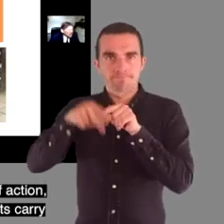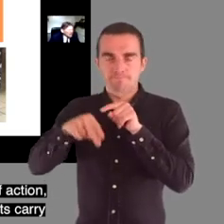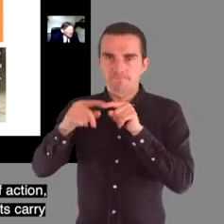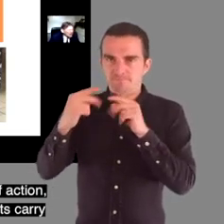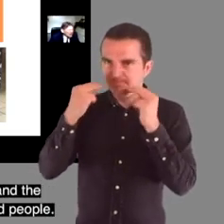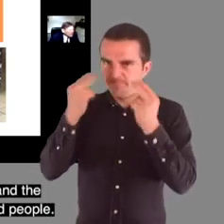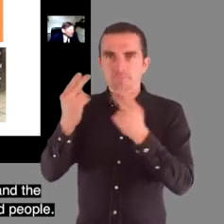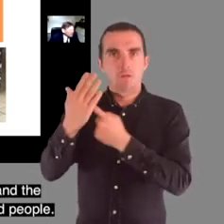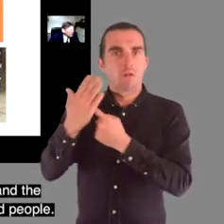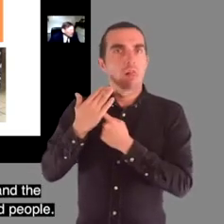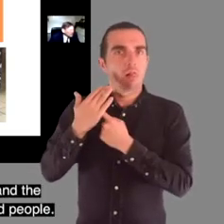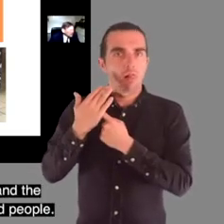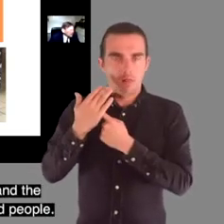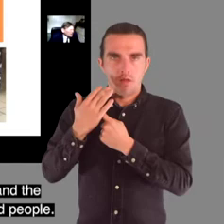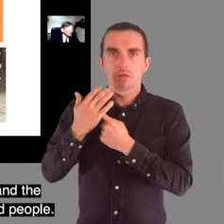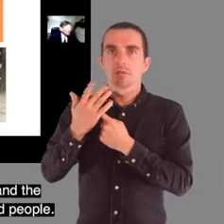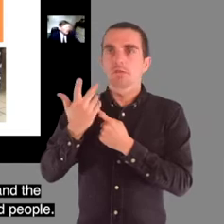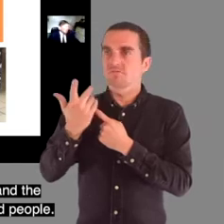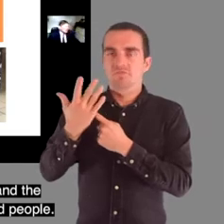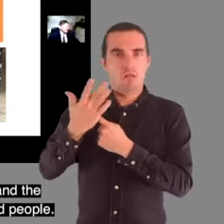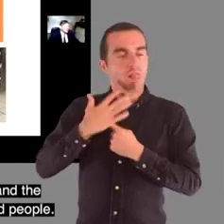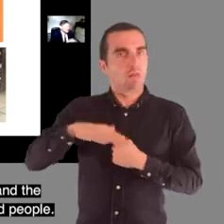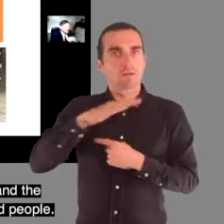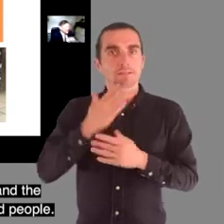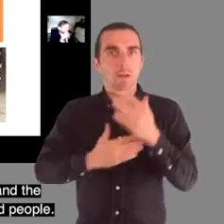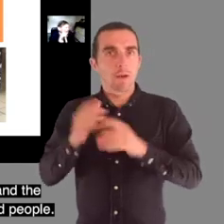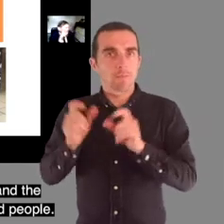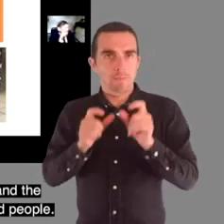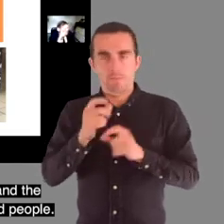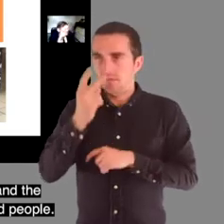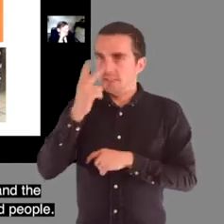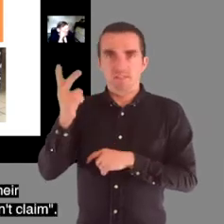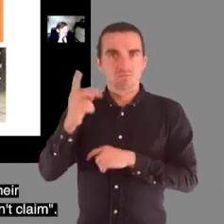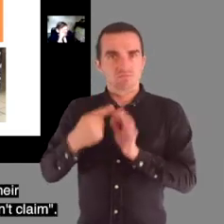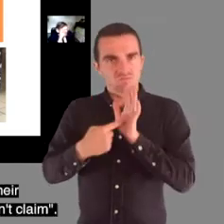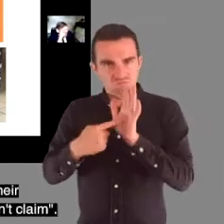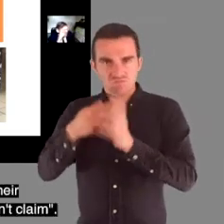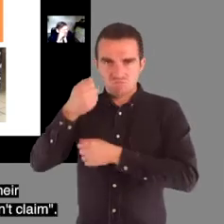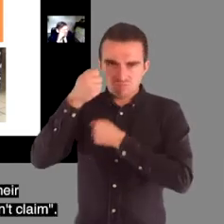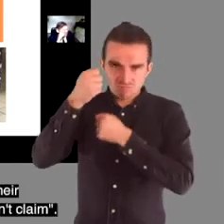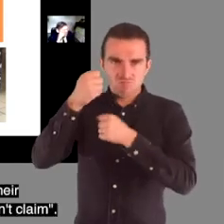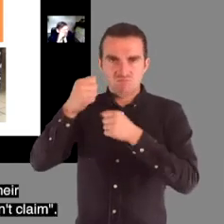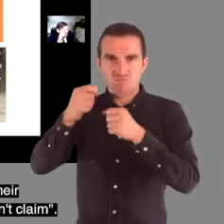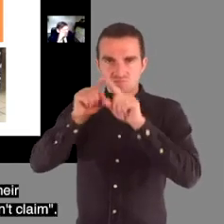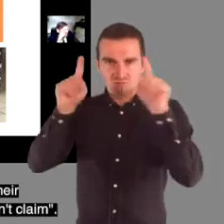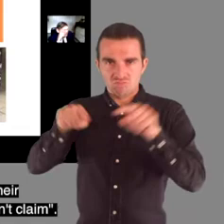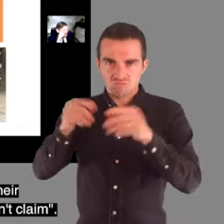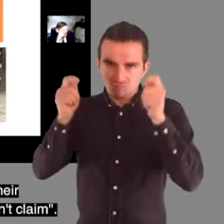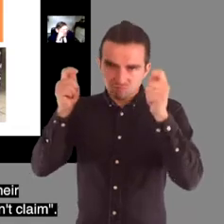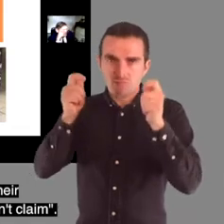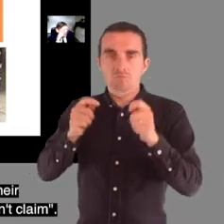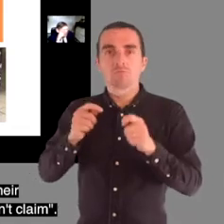the cuts carry out on the fight against austerity and the terrible toll on the lives of disabled people. There are posters here of their